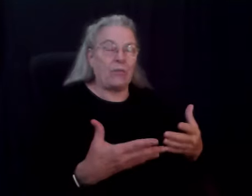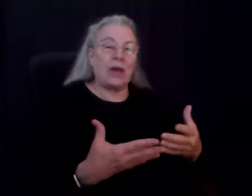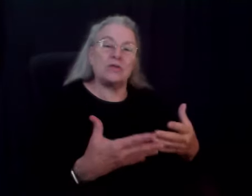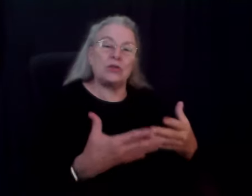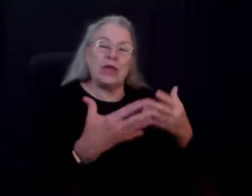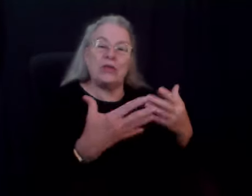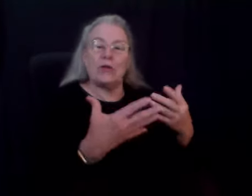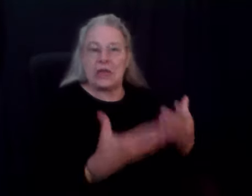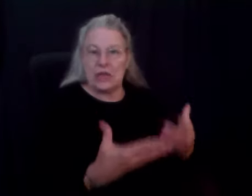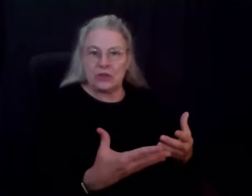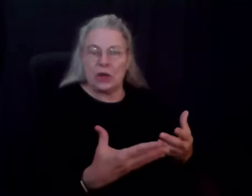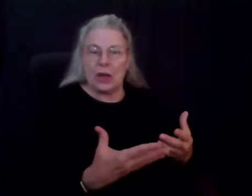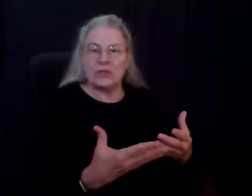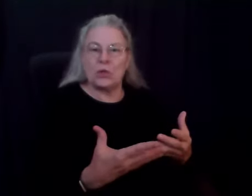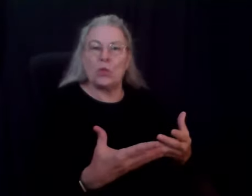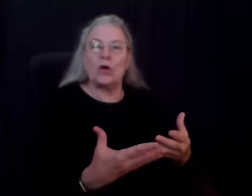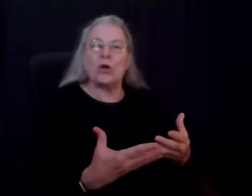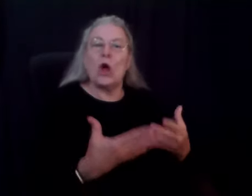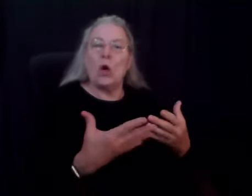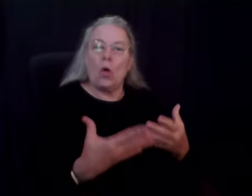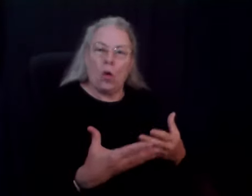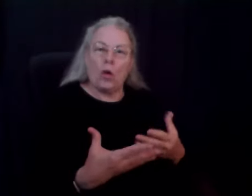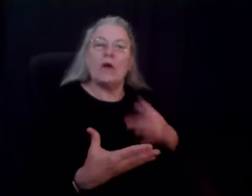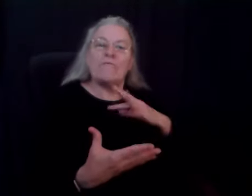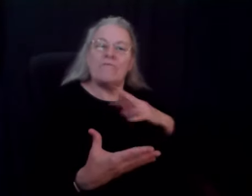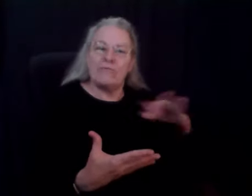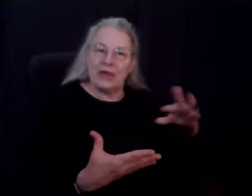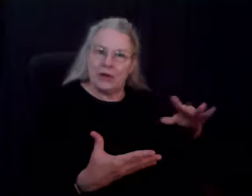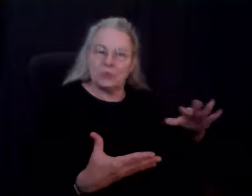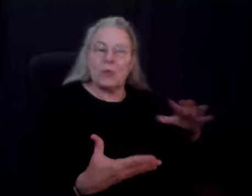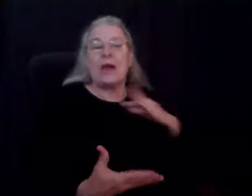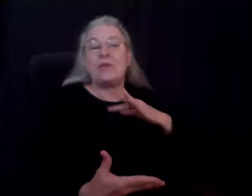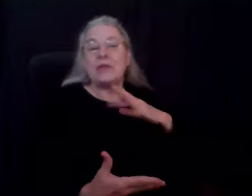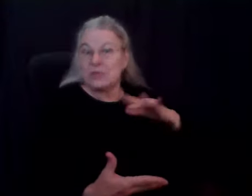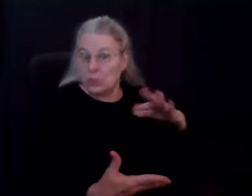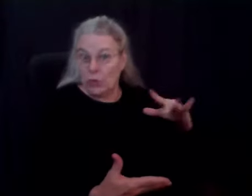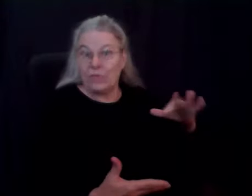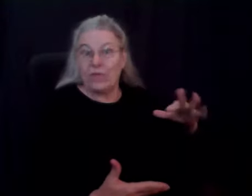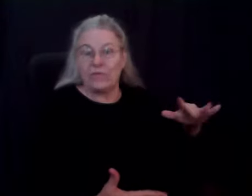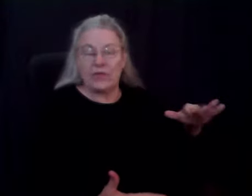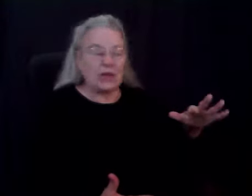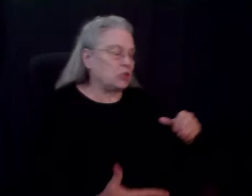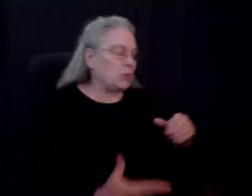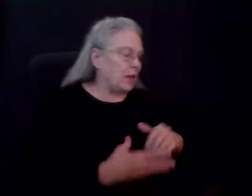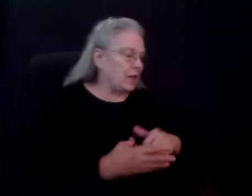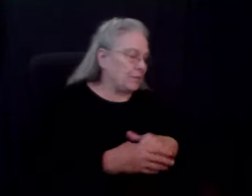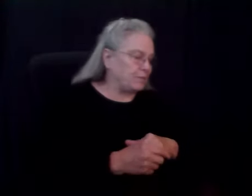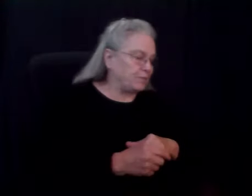to either initialize a word or finger spell. And this is the word for finger spelling.